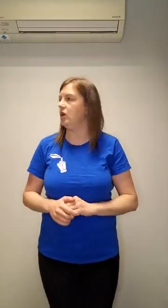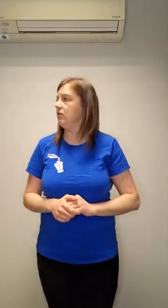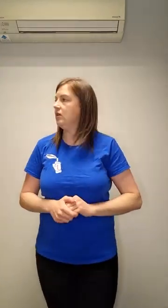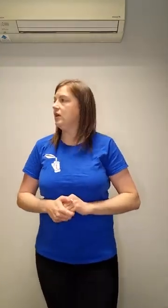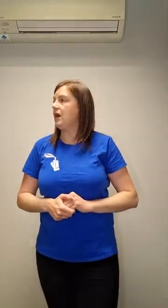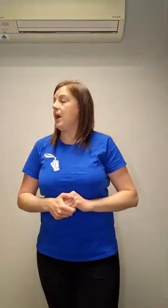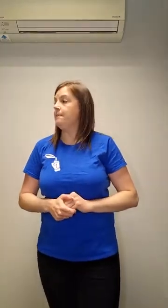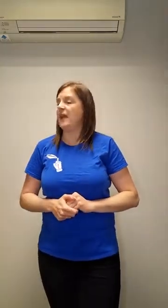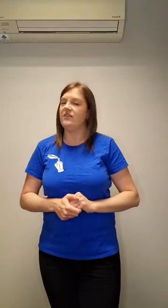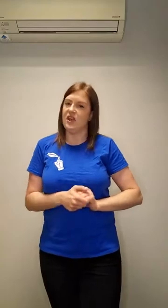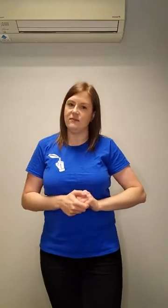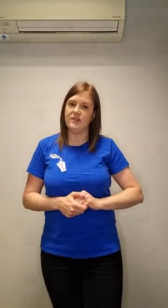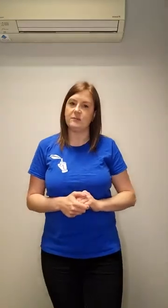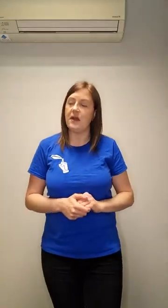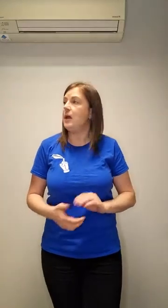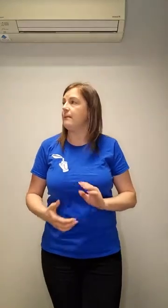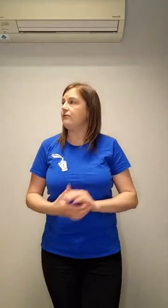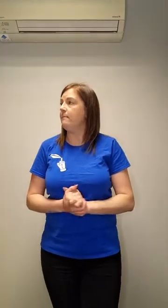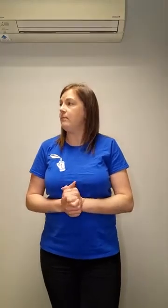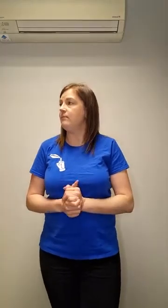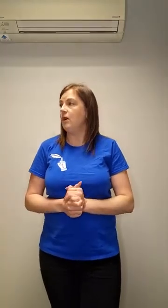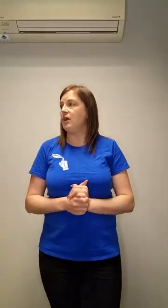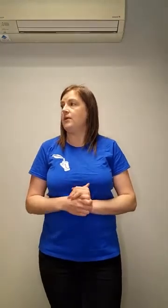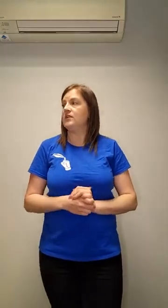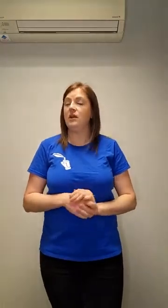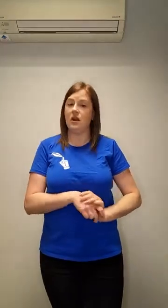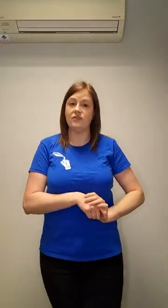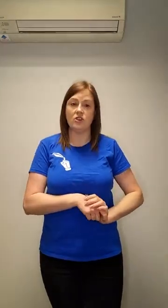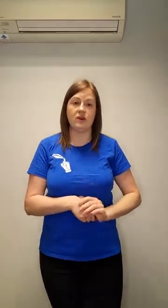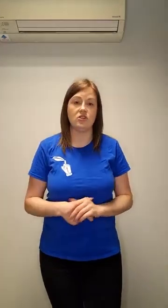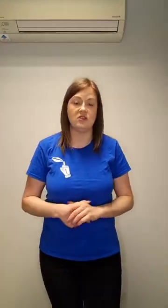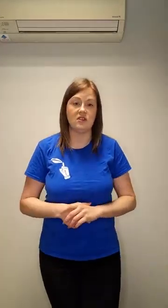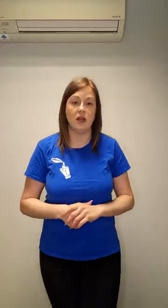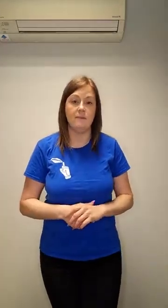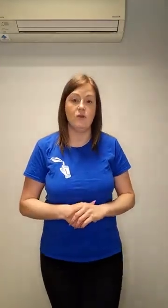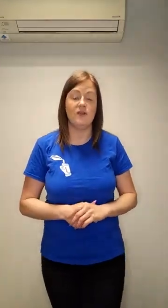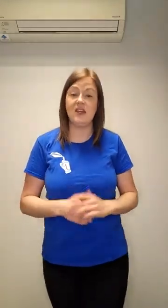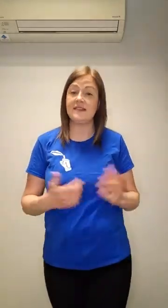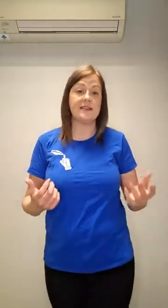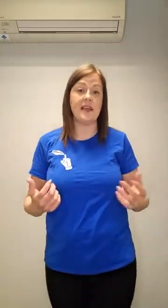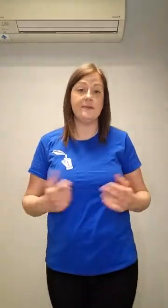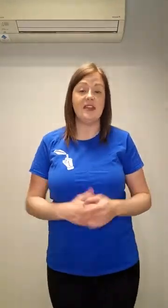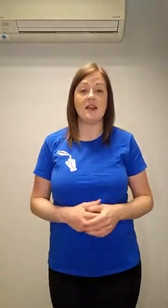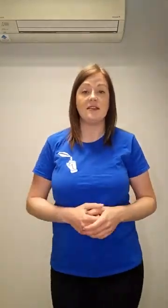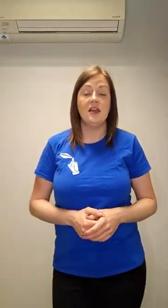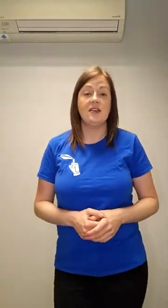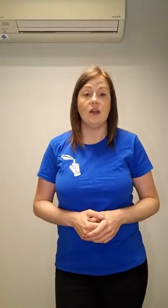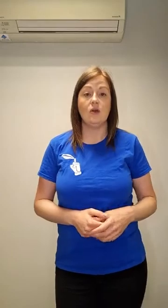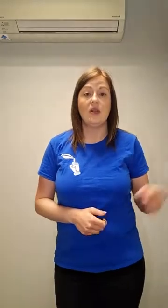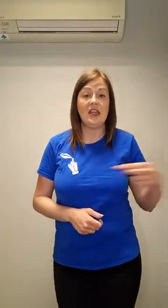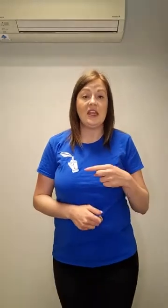you at the end of this bit. But for the moment, we're going to learn the directions the sign can move in. It's the same 6. So